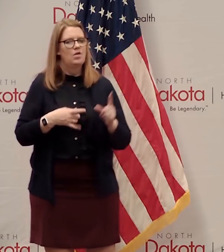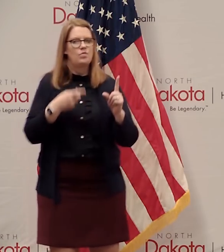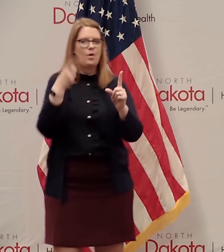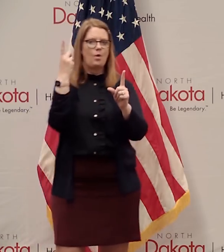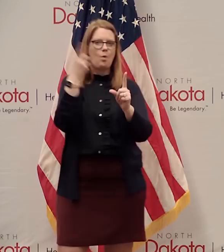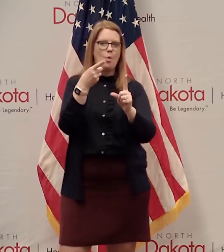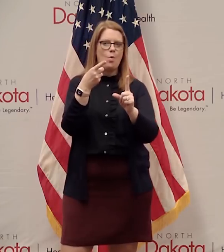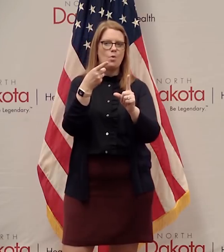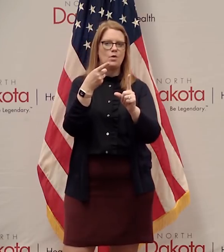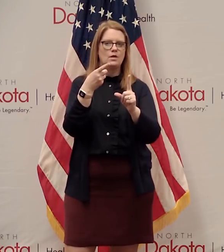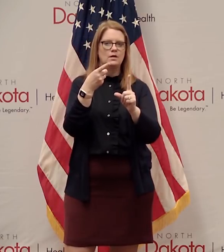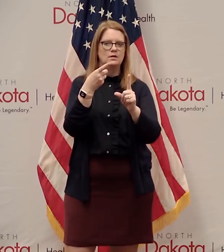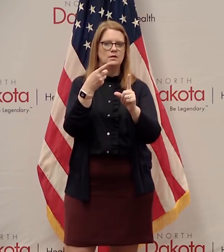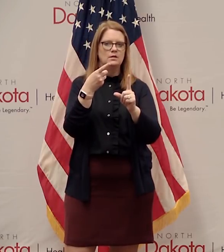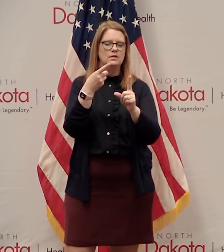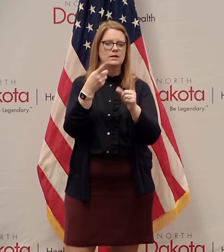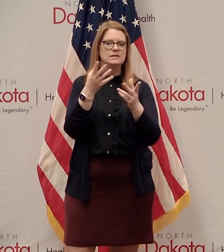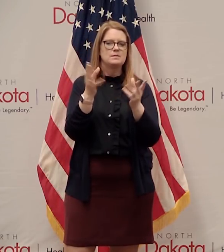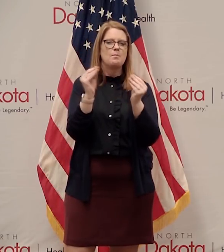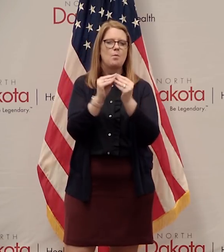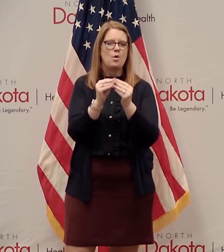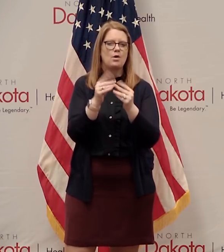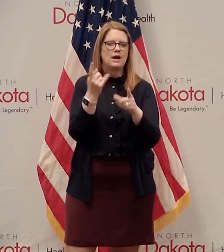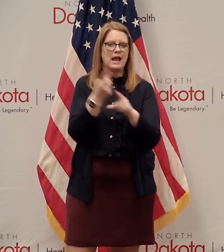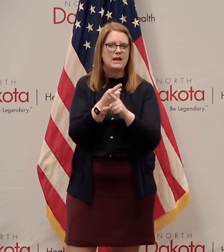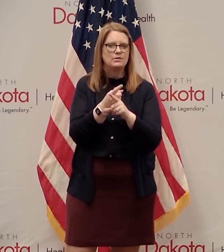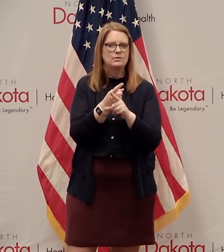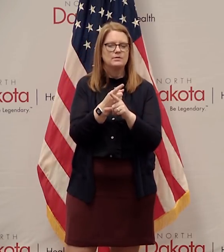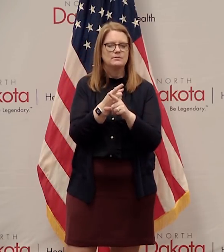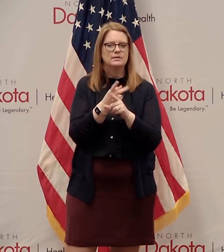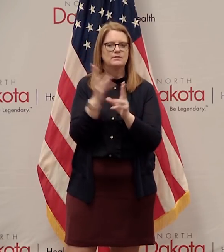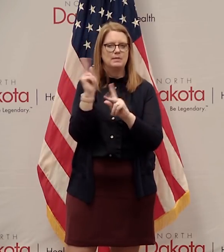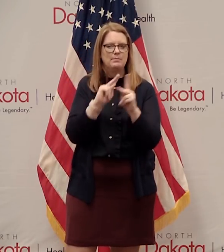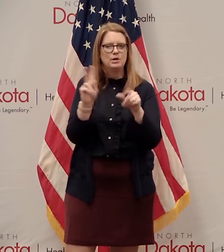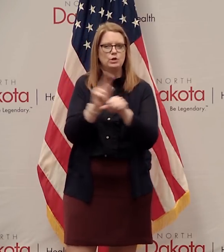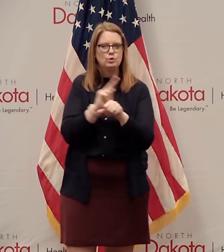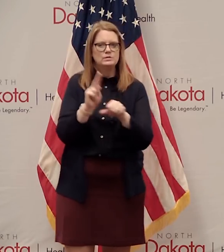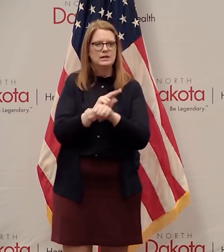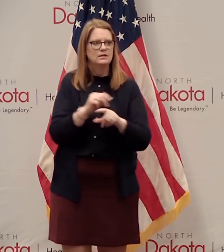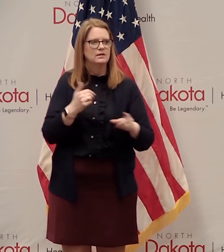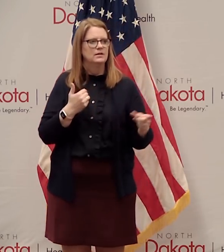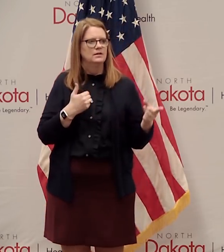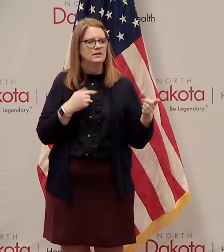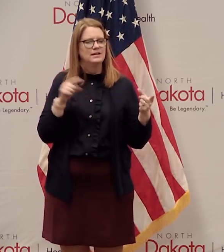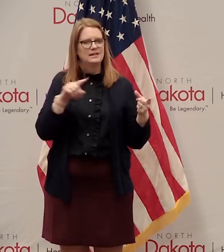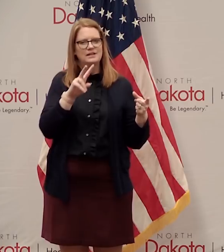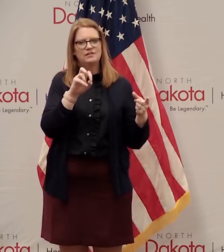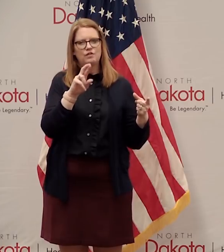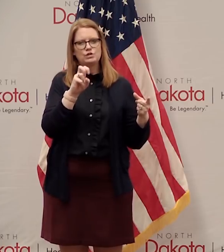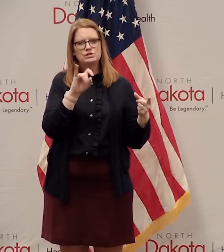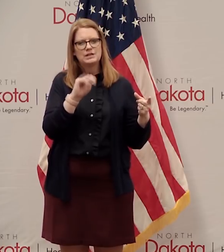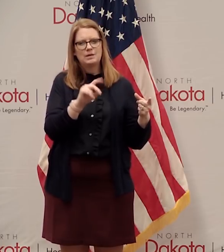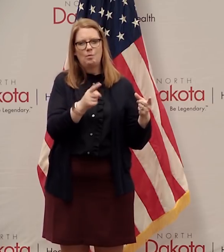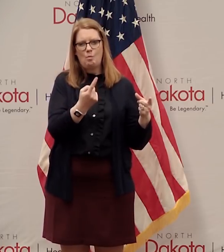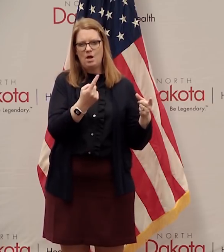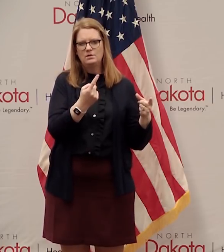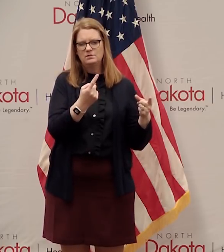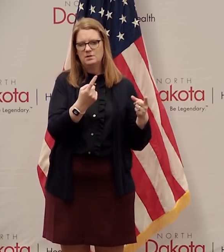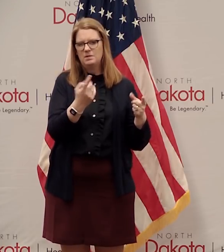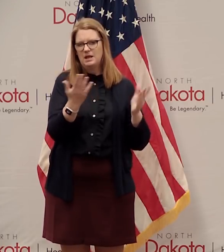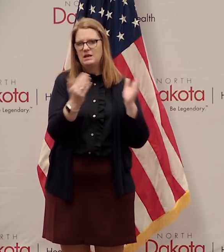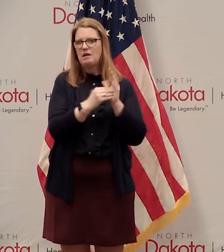gets more accurate with user input. But I do know that it's called this version 1. There's another version that's coming